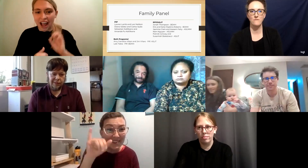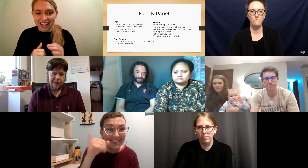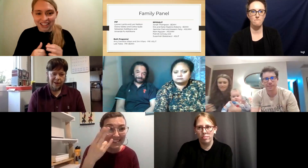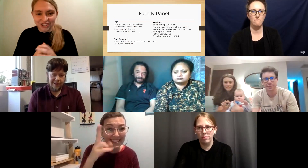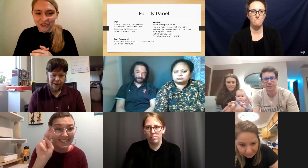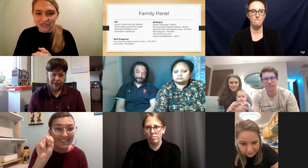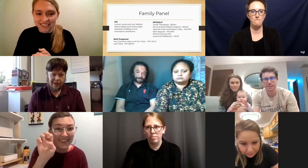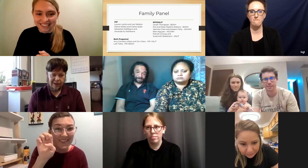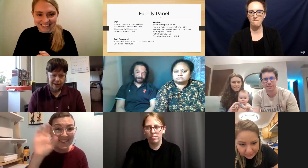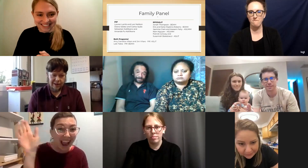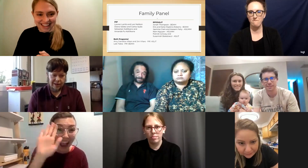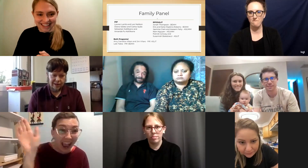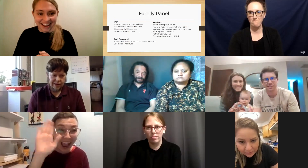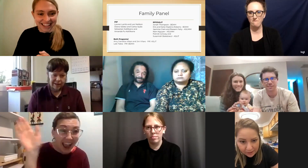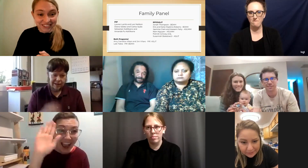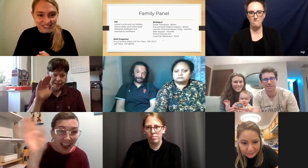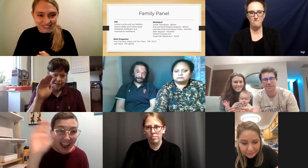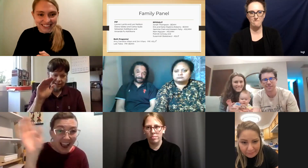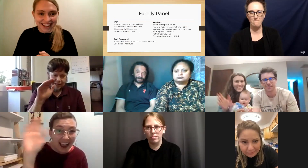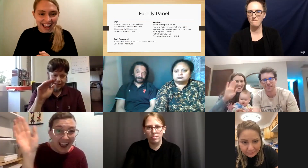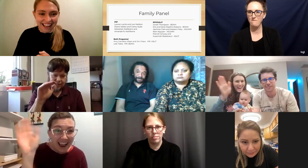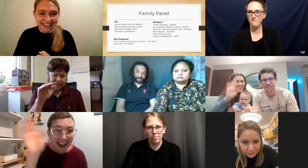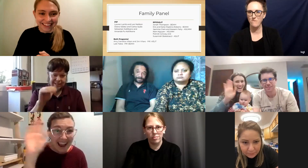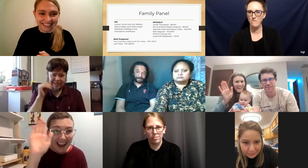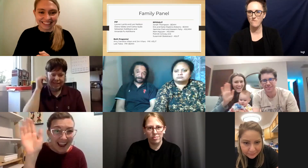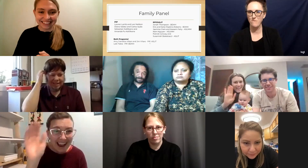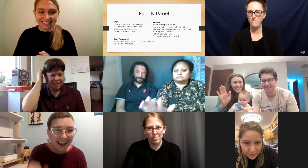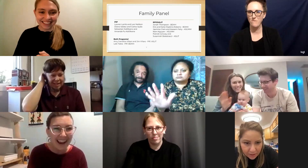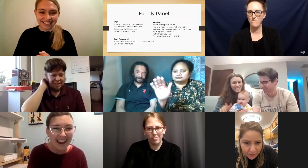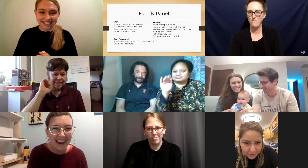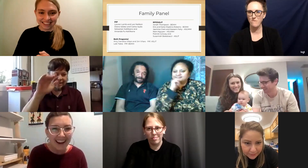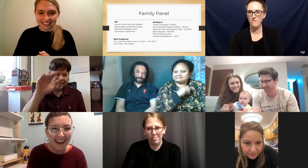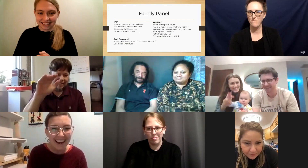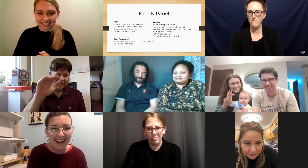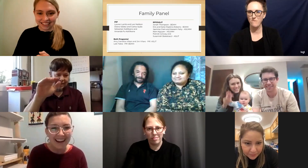Oh, hi, June. This is Annie. Hi, June. Hi.